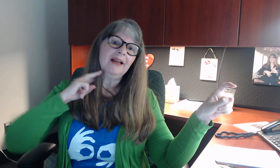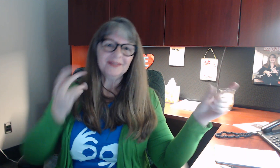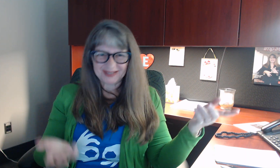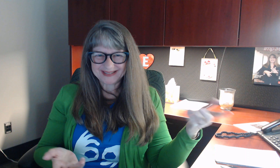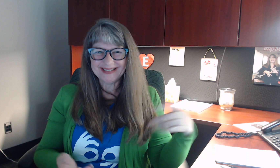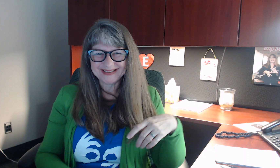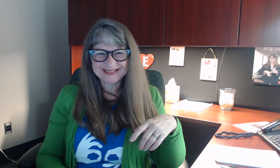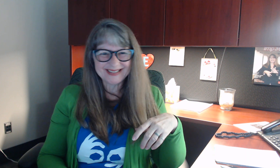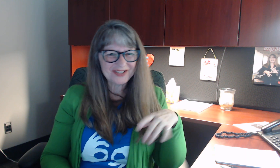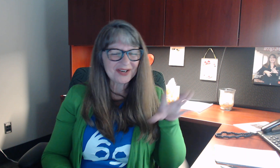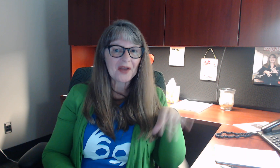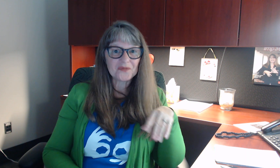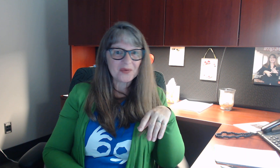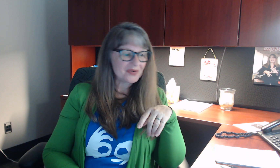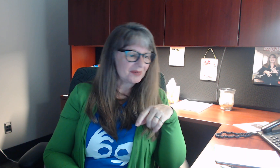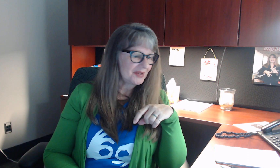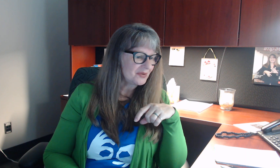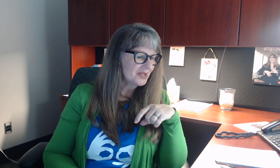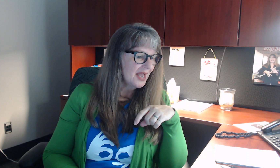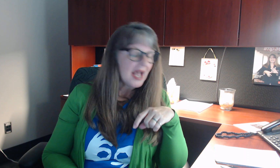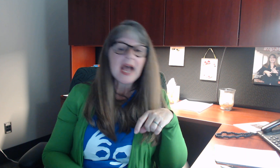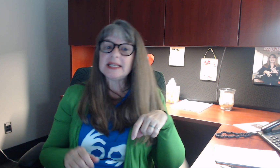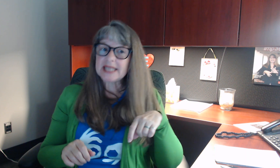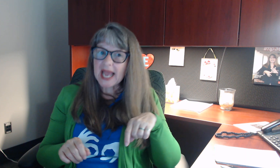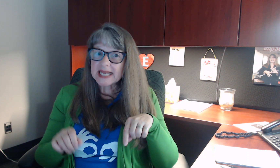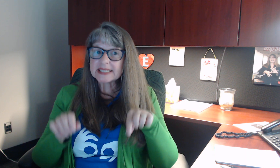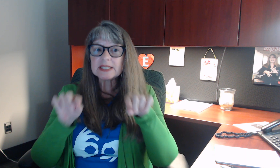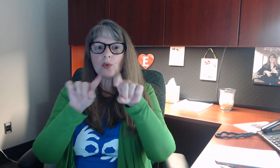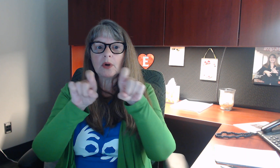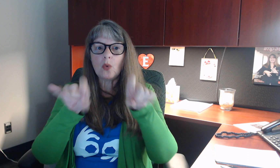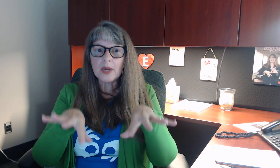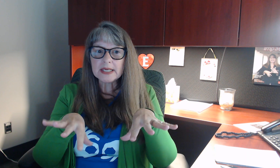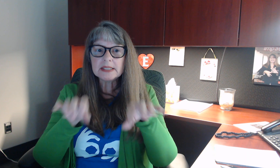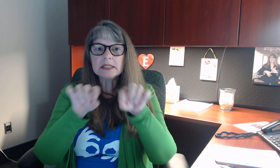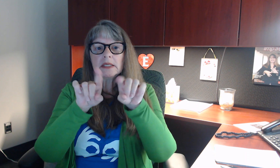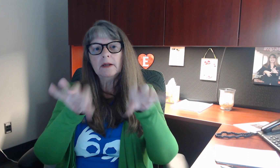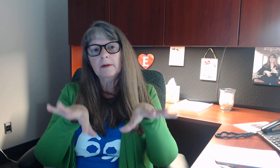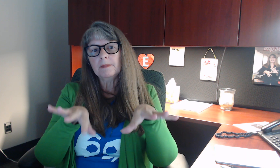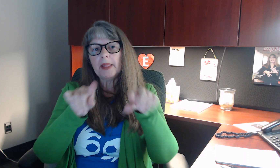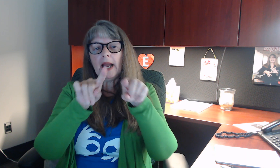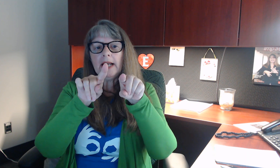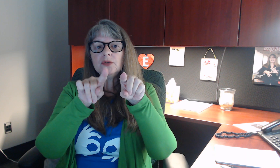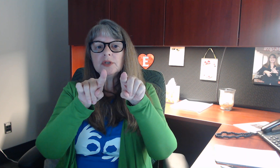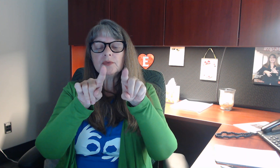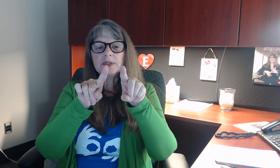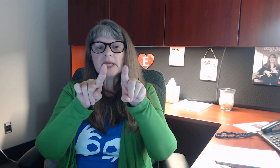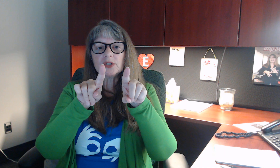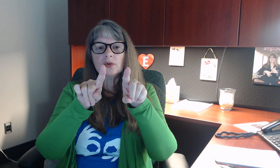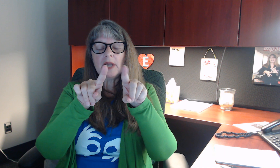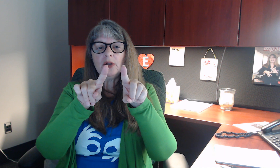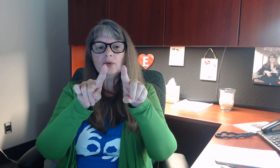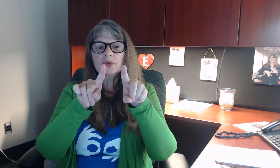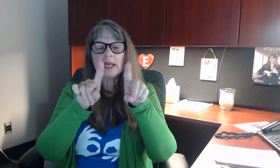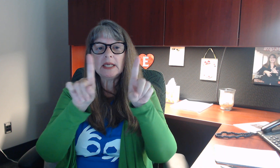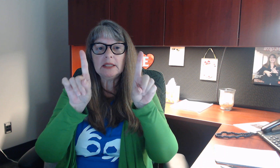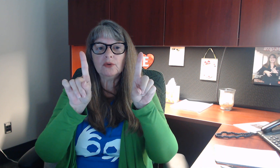right? You can have fun with some of those. A test or a quiz. I do this for a test. So now you're taking your